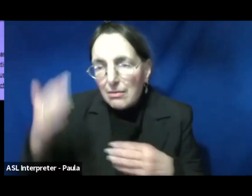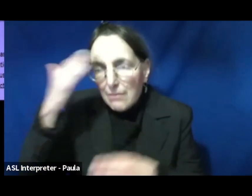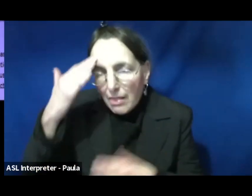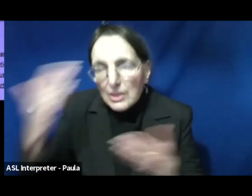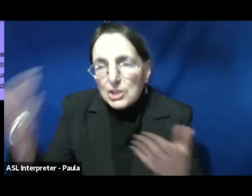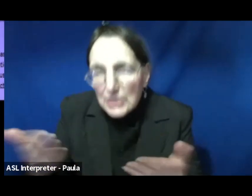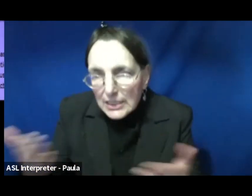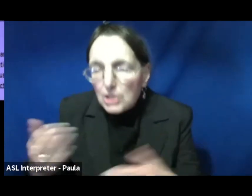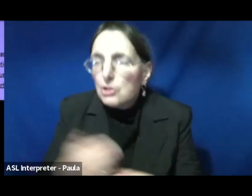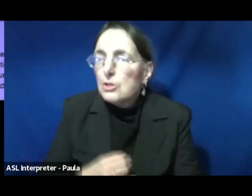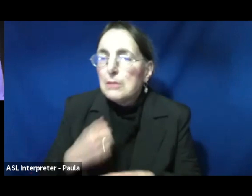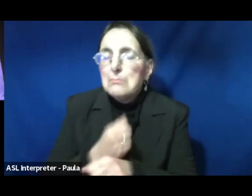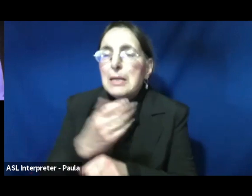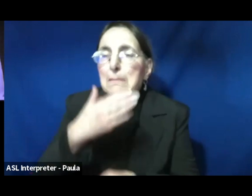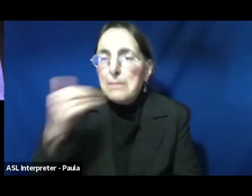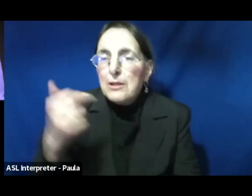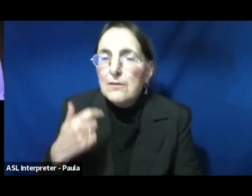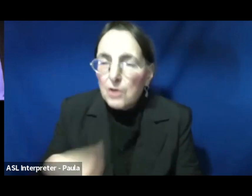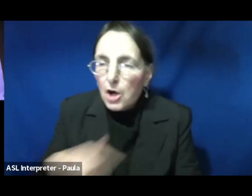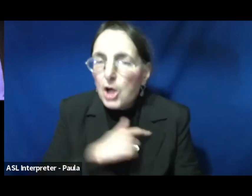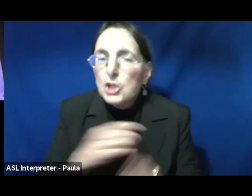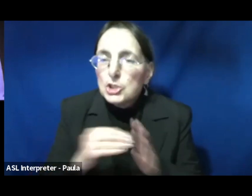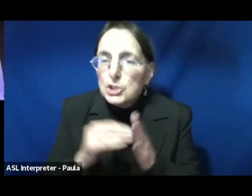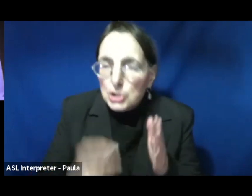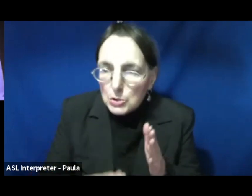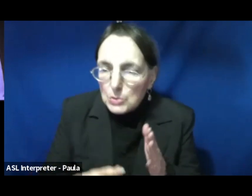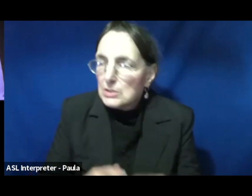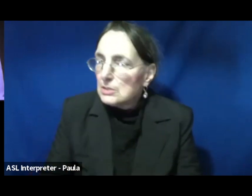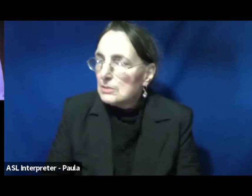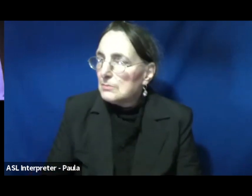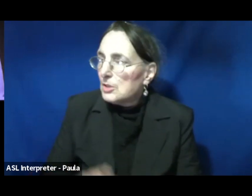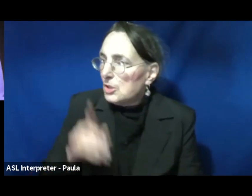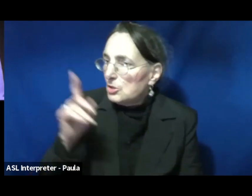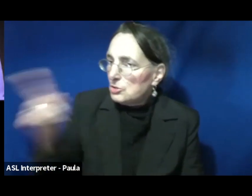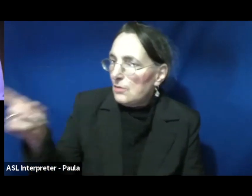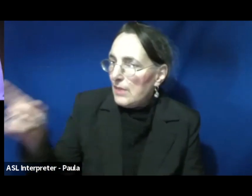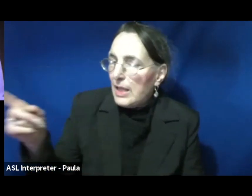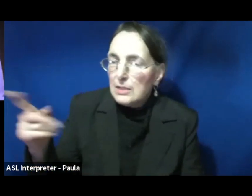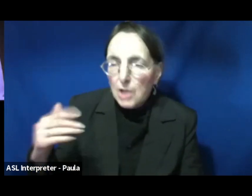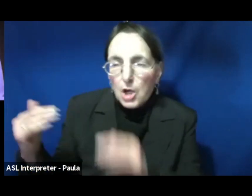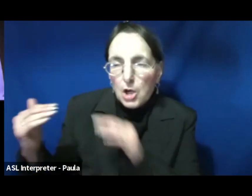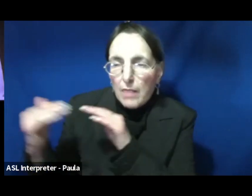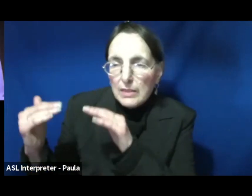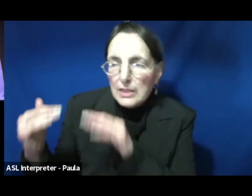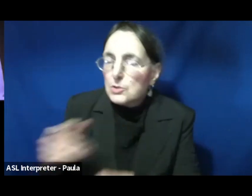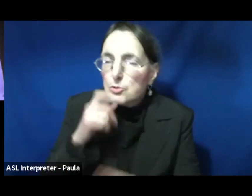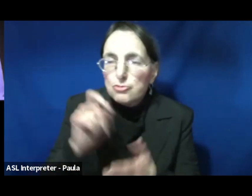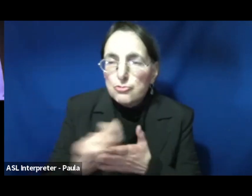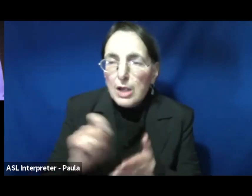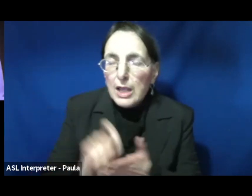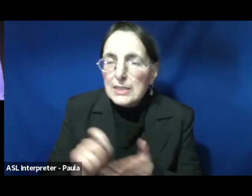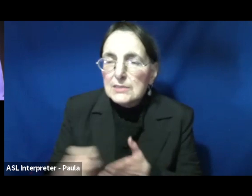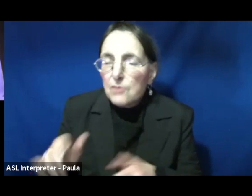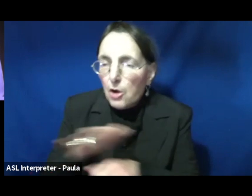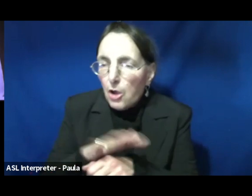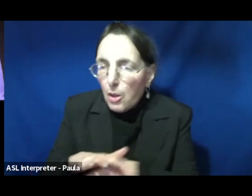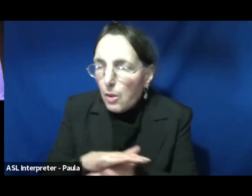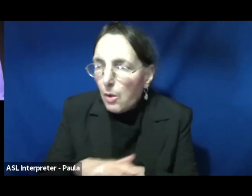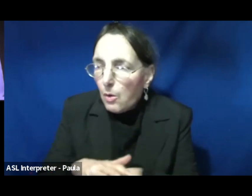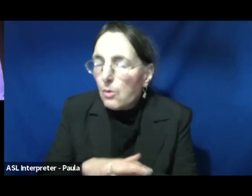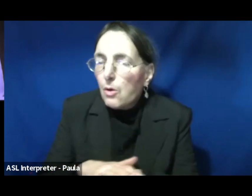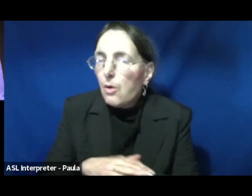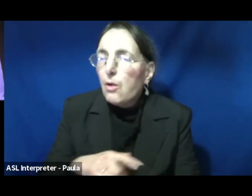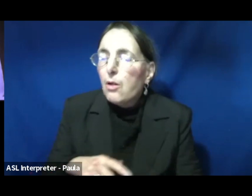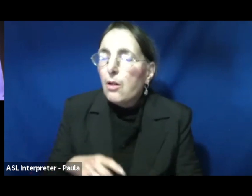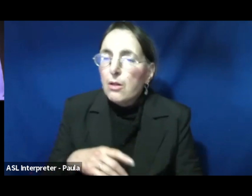me? Okay. So here we go. This one was done by a colleague of ours who writes for the local Vox as an associate faculty in